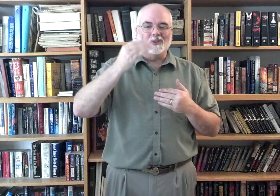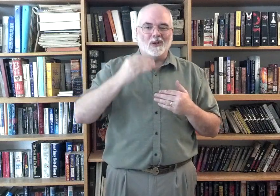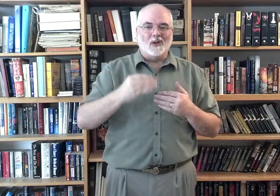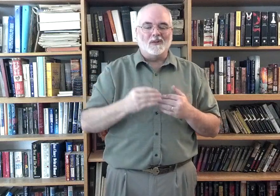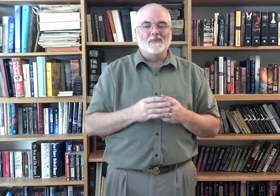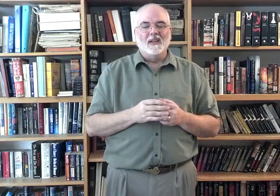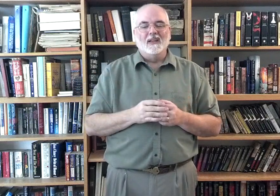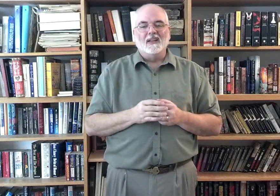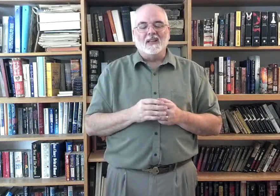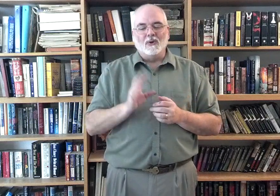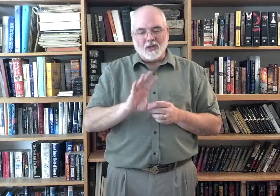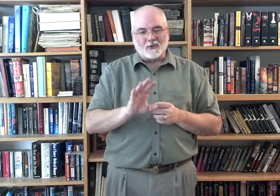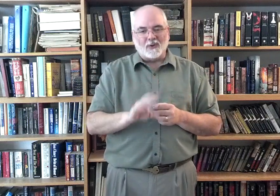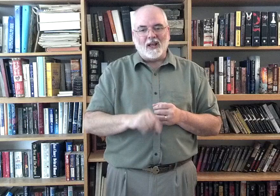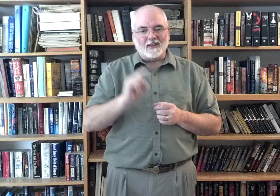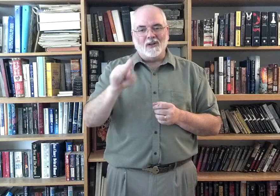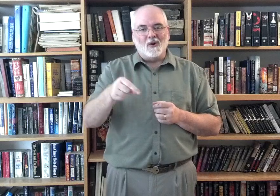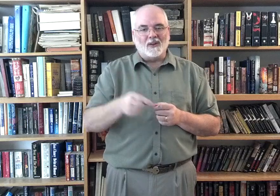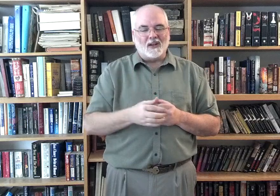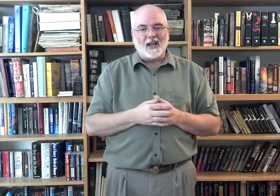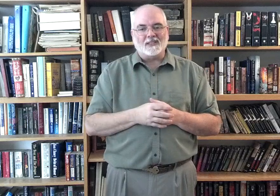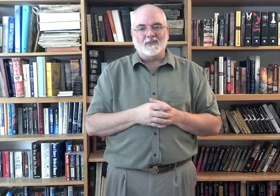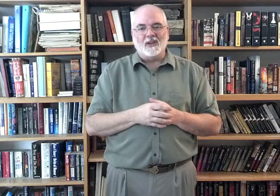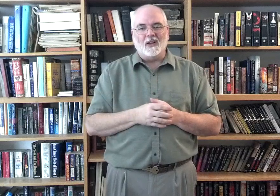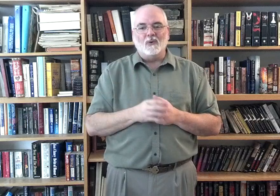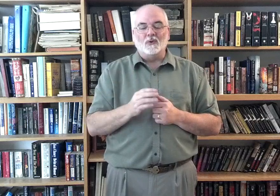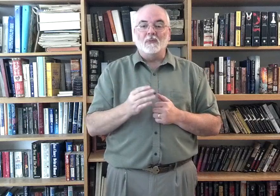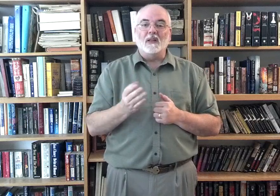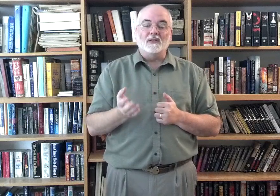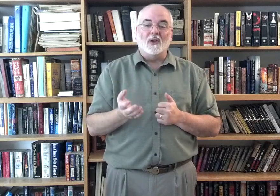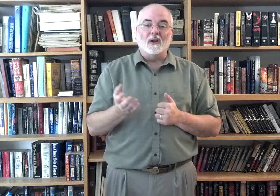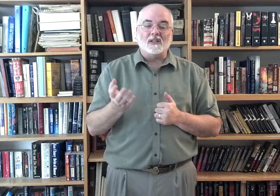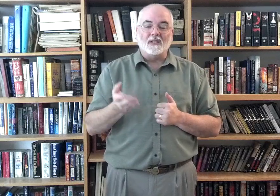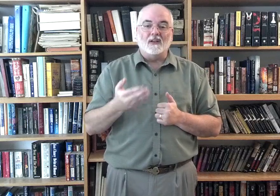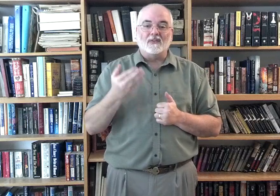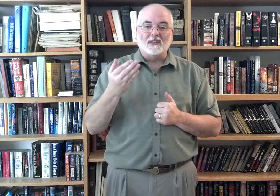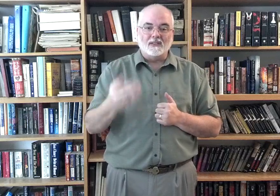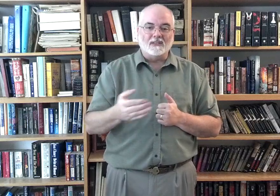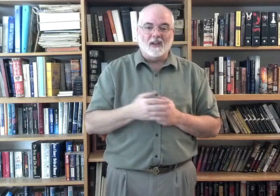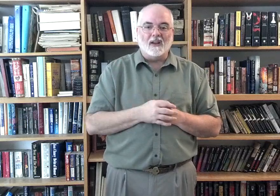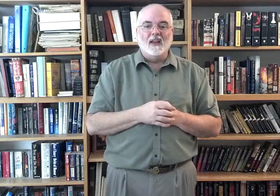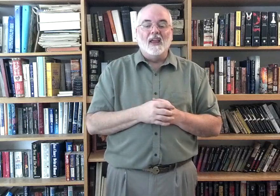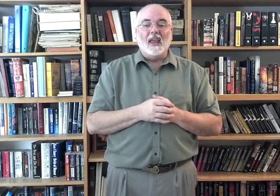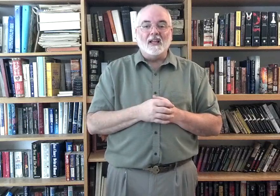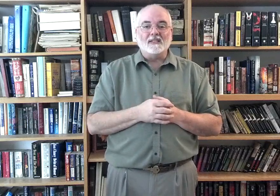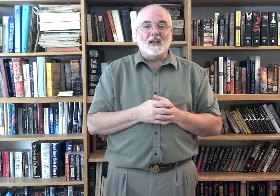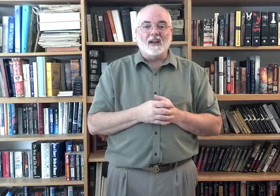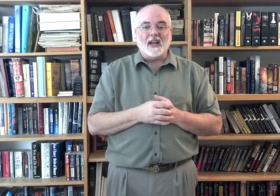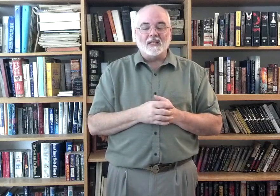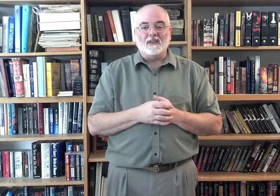song. Then once you get through that, then go on to the last video, which will be the song itself sung and signed as if it were